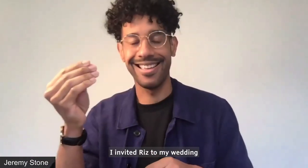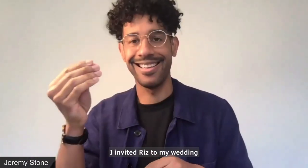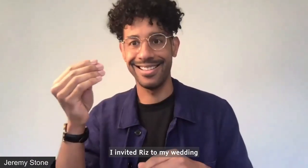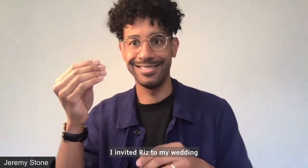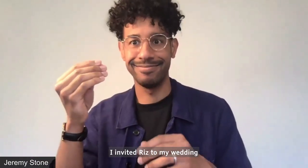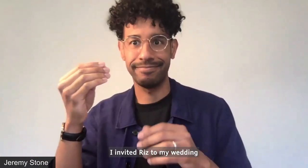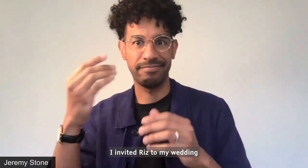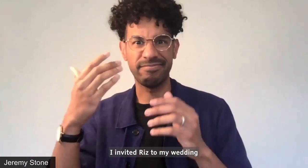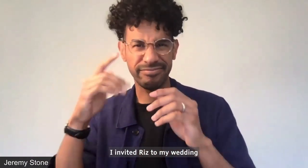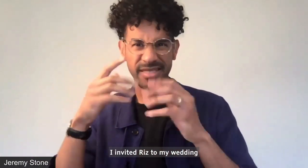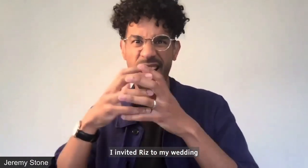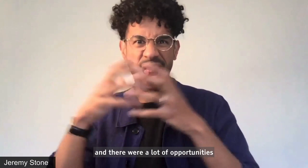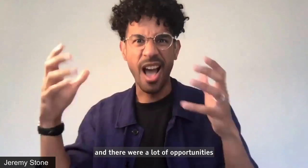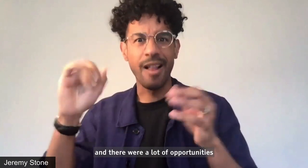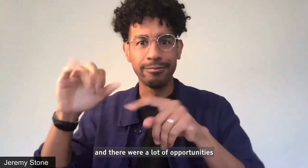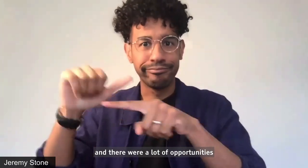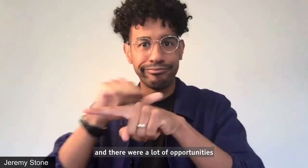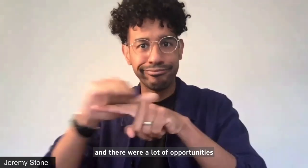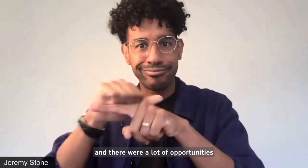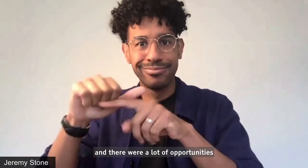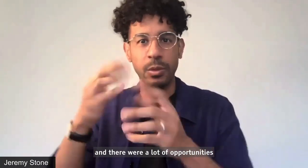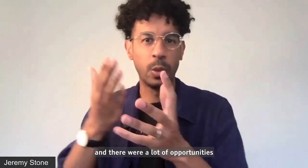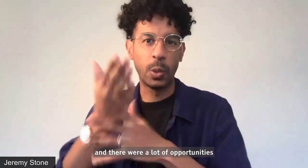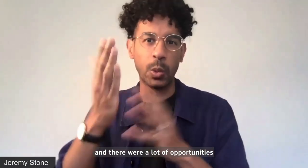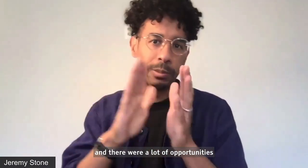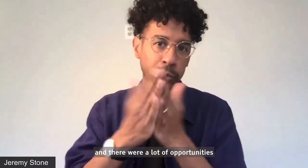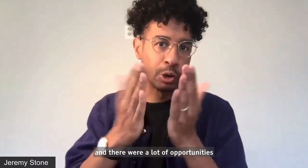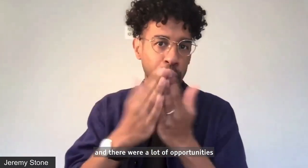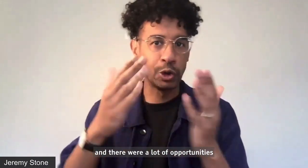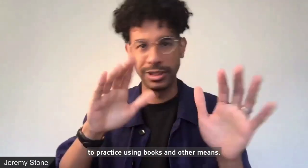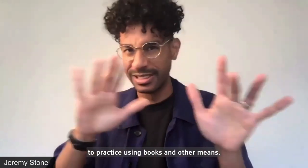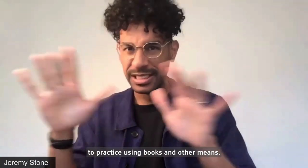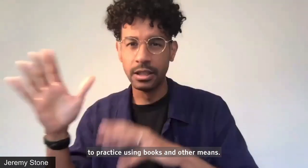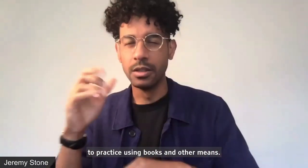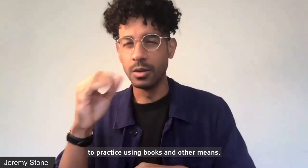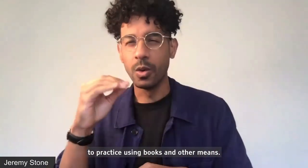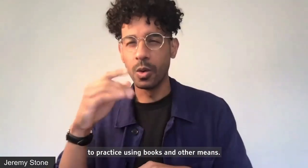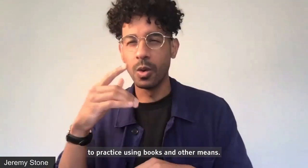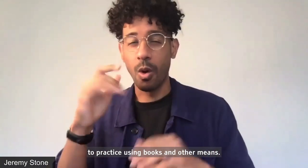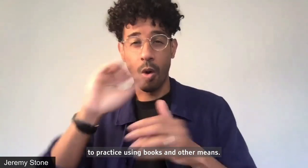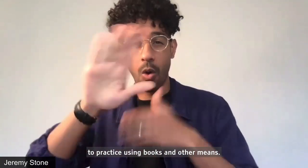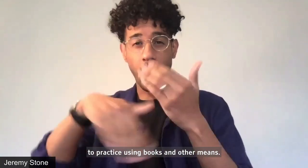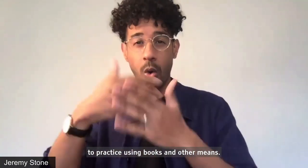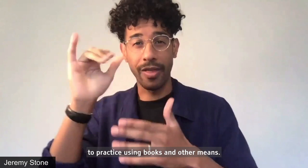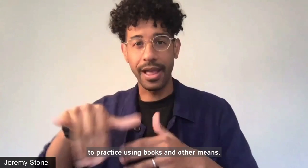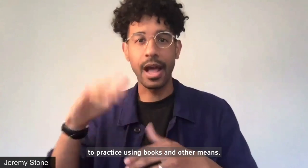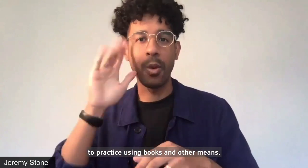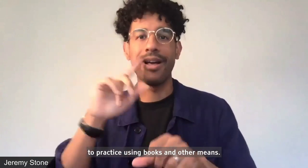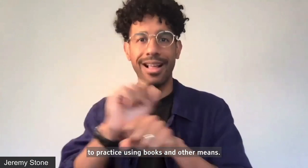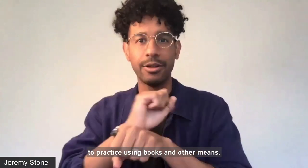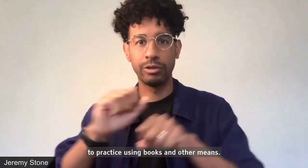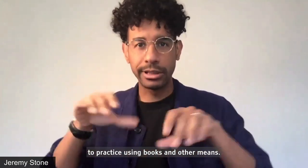invited Riz to my wedding, and there were a lot of opportunities to practice using